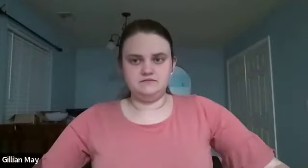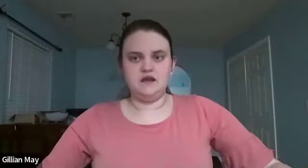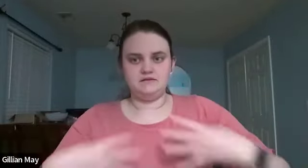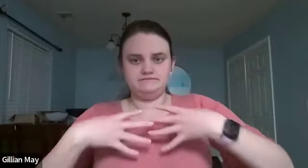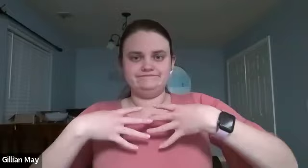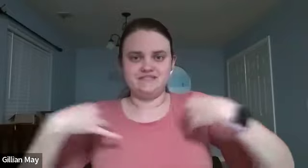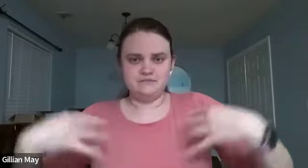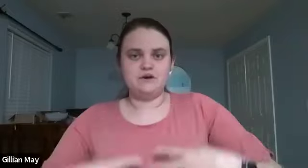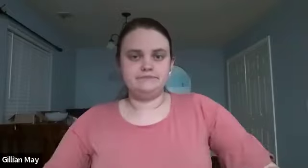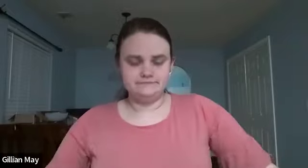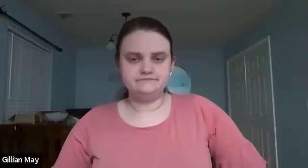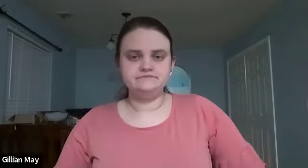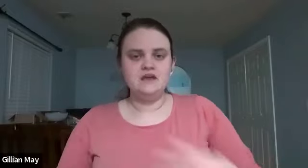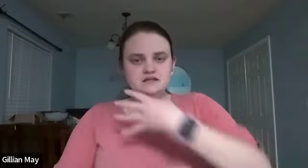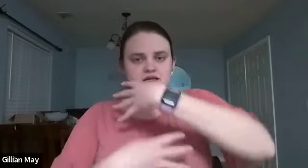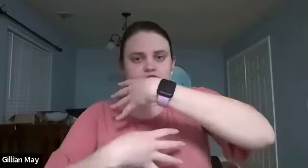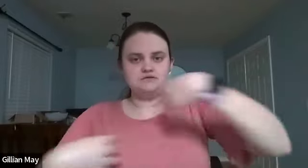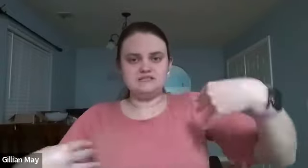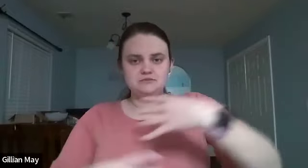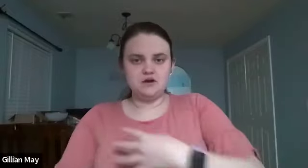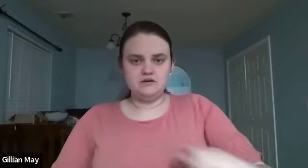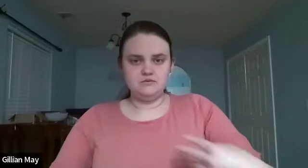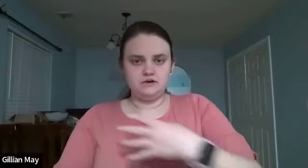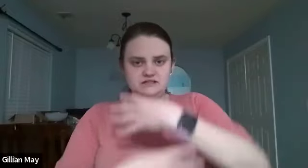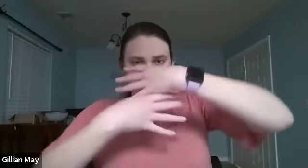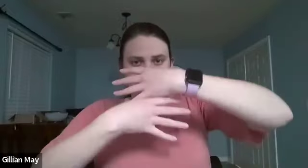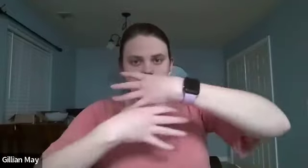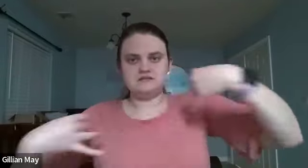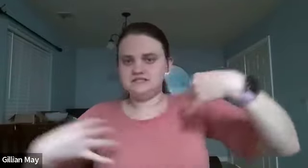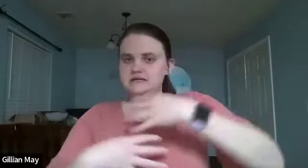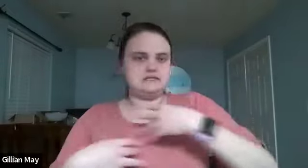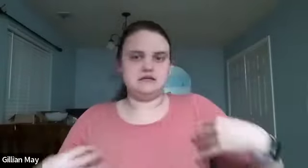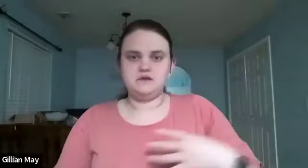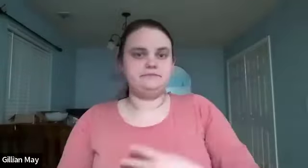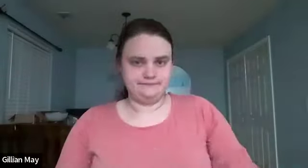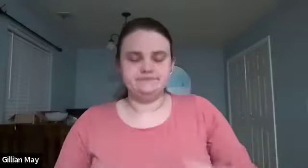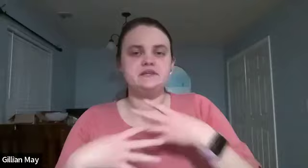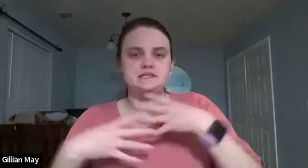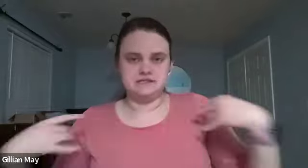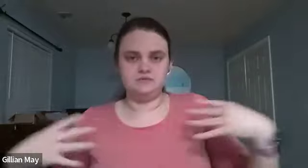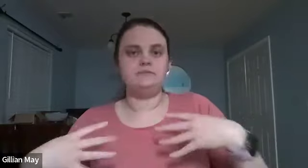Yeah. Zebra. Some will do zebra where it's like across. It's the same thing. Zebra.